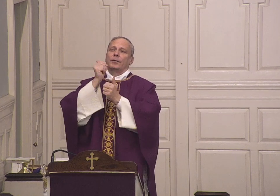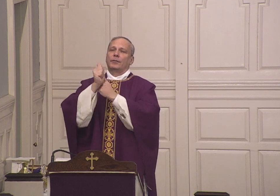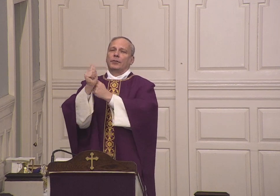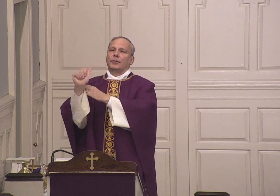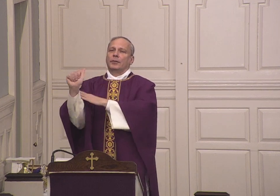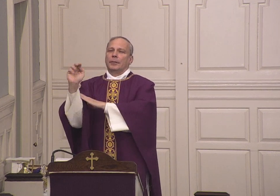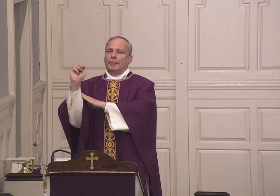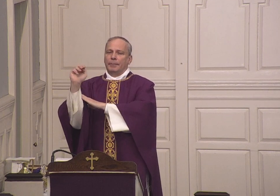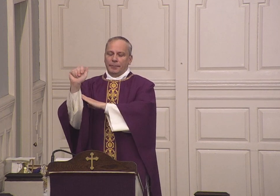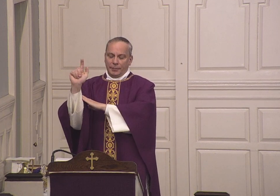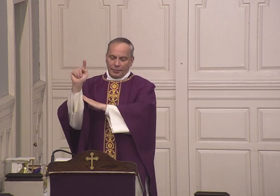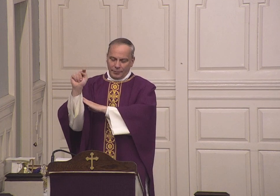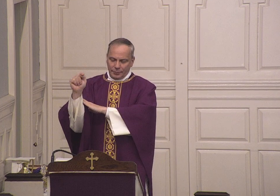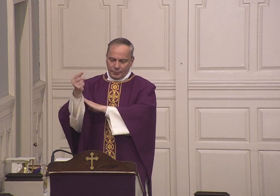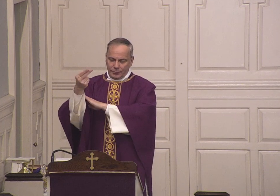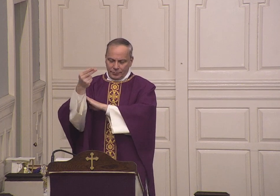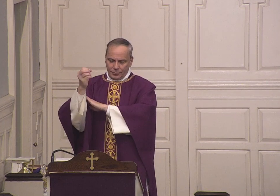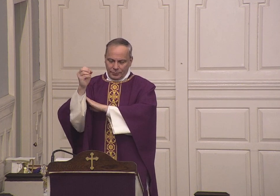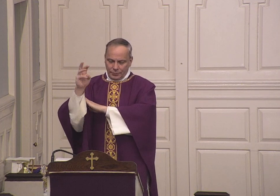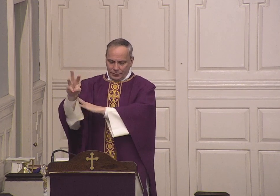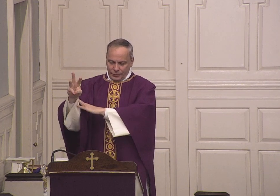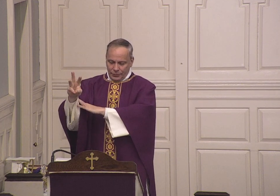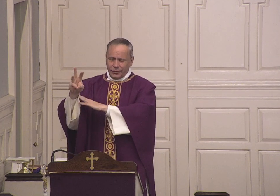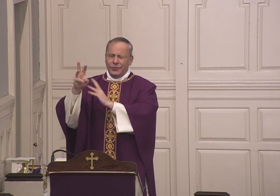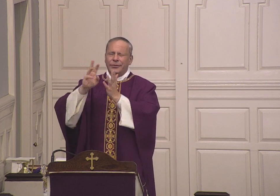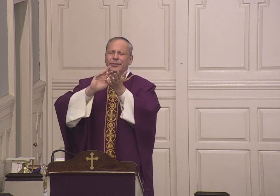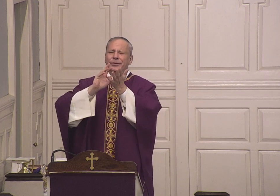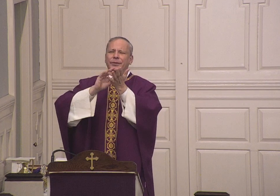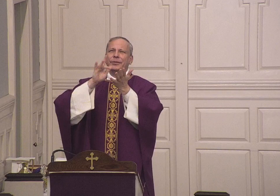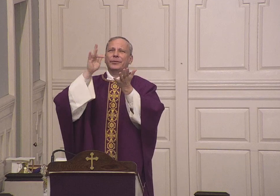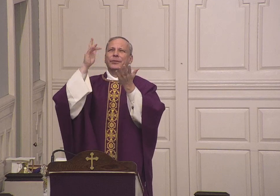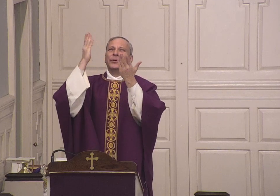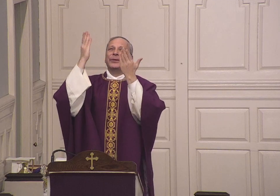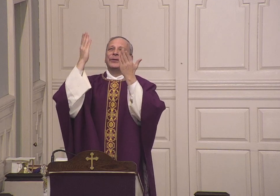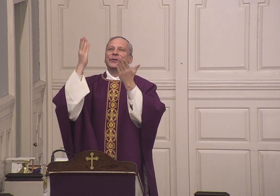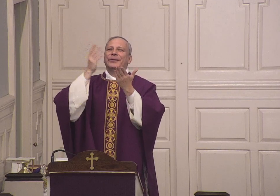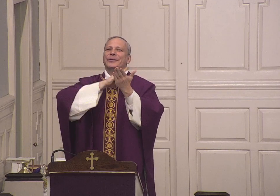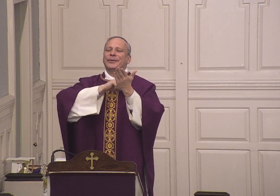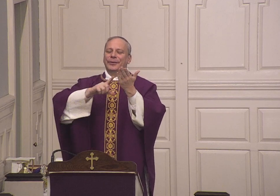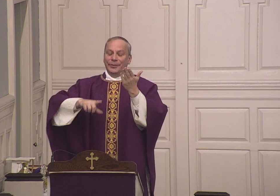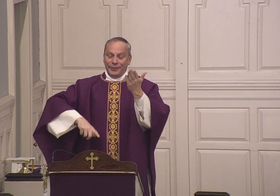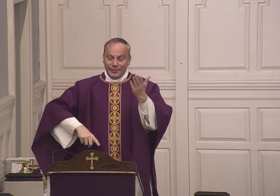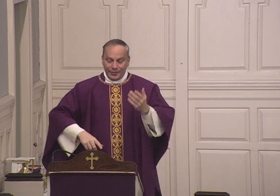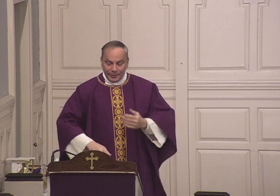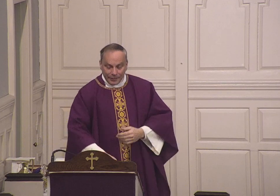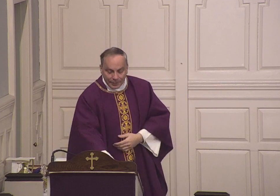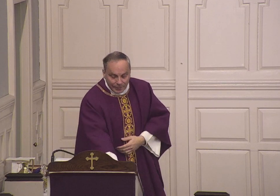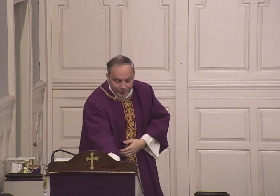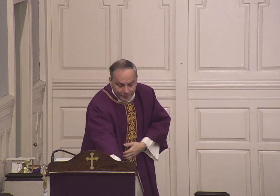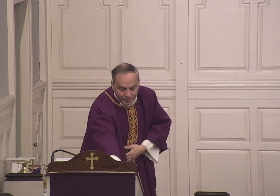A reading from the Holy Gospel according to Matthew. Glory to you, O Lord.